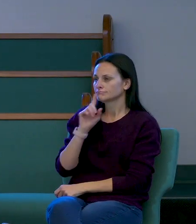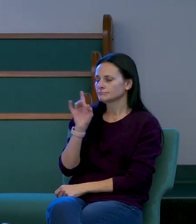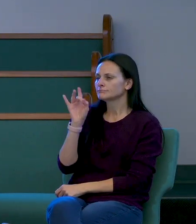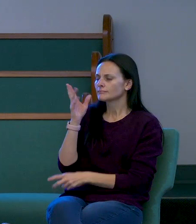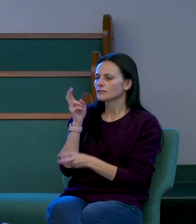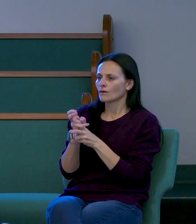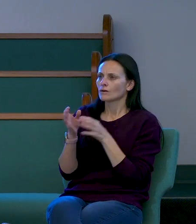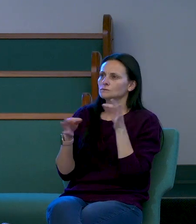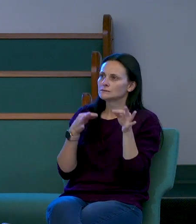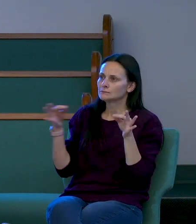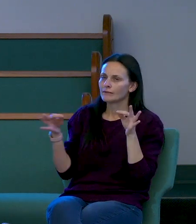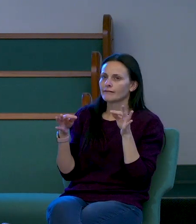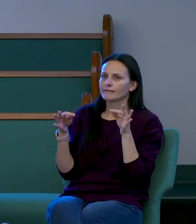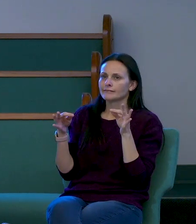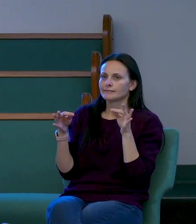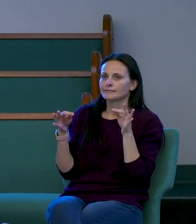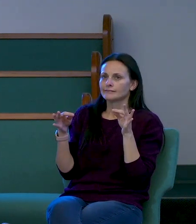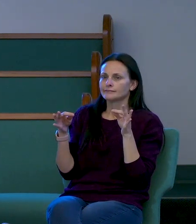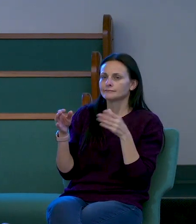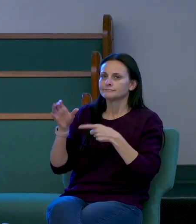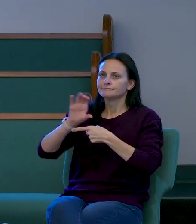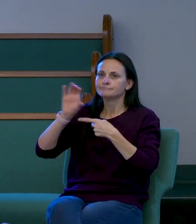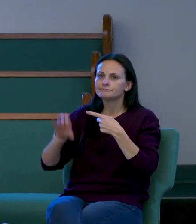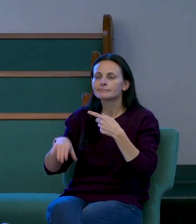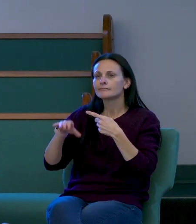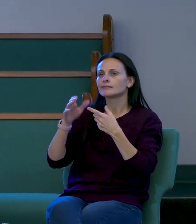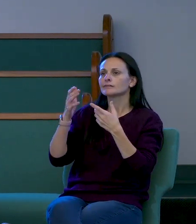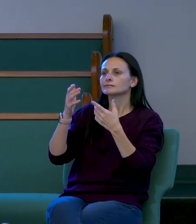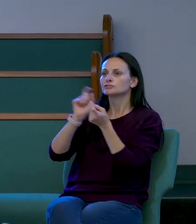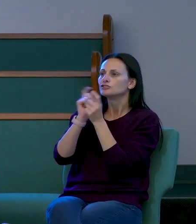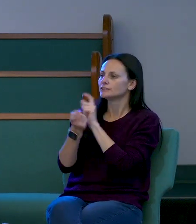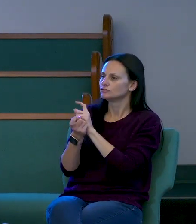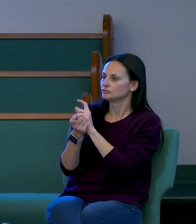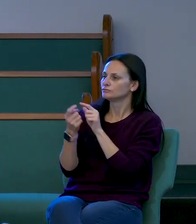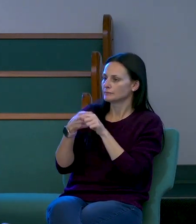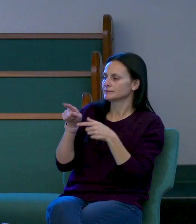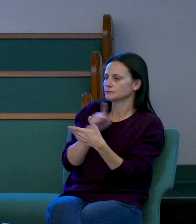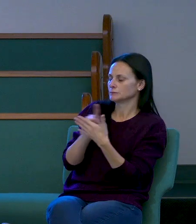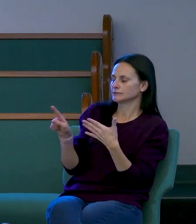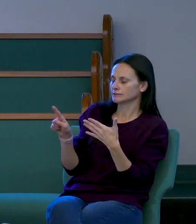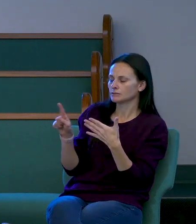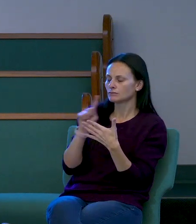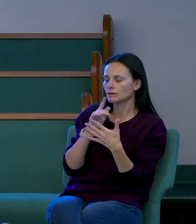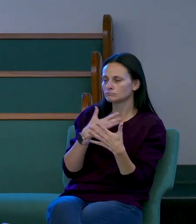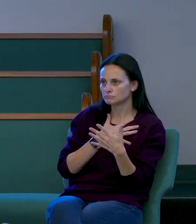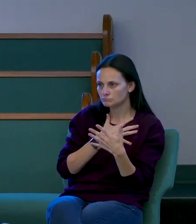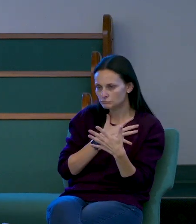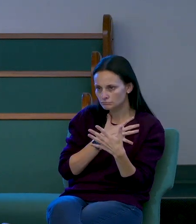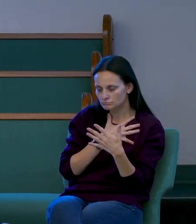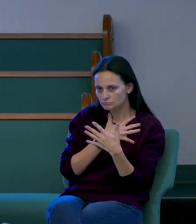to explain the consequential changes made this week. It is really profound.